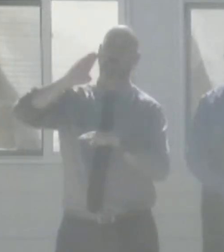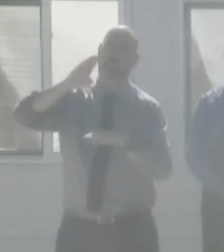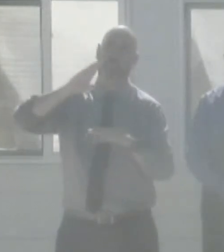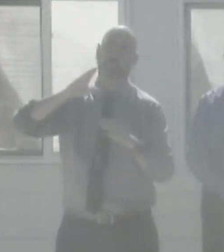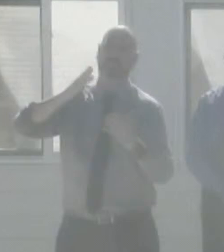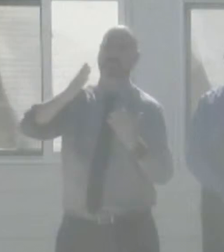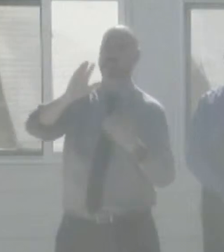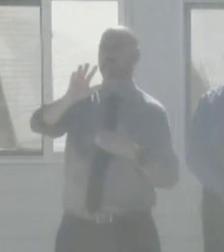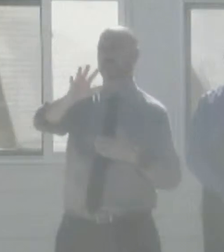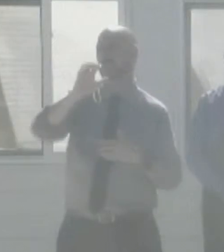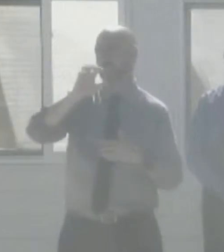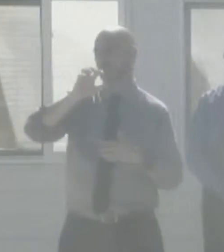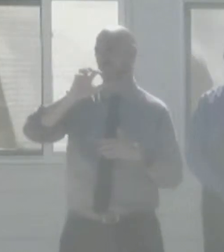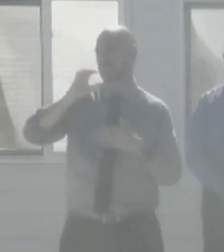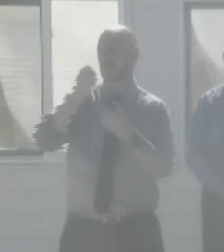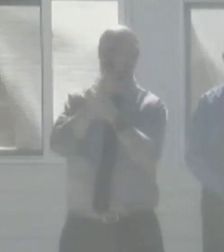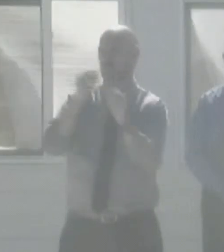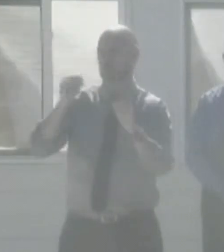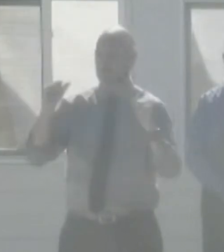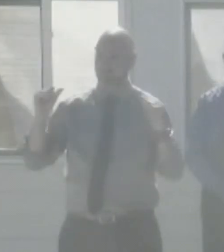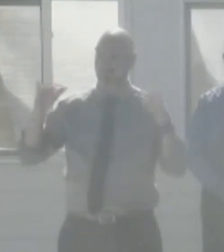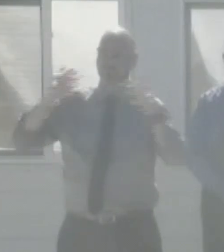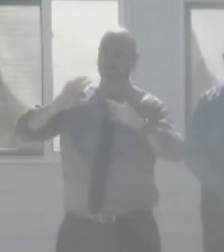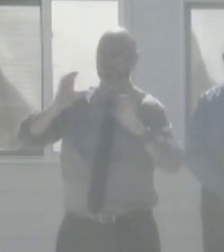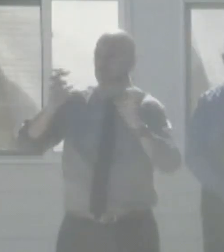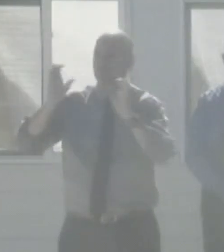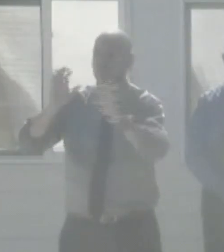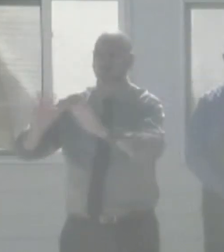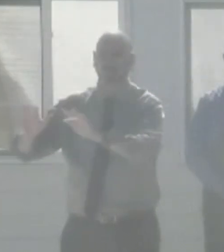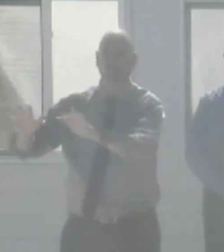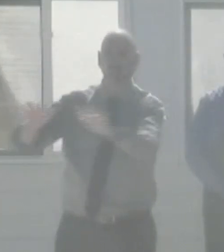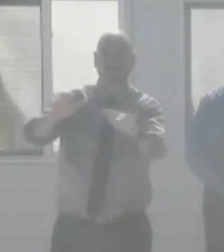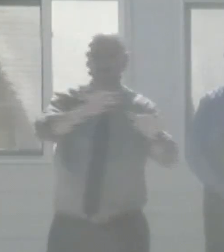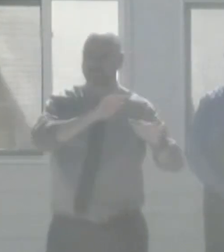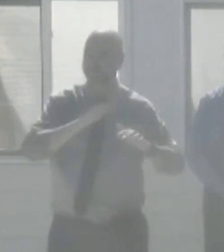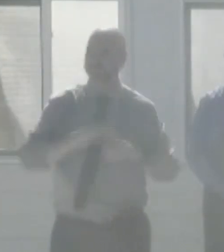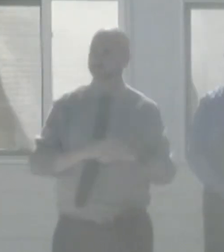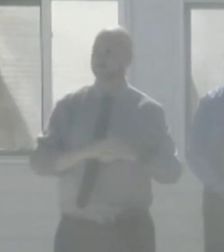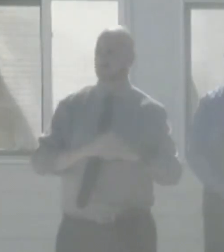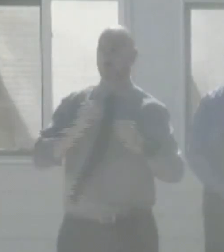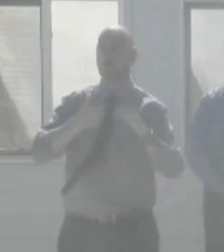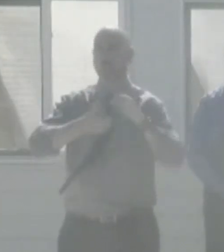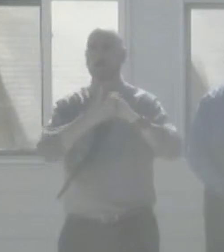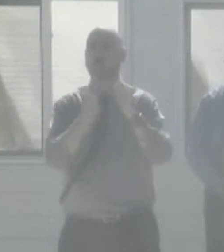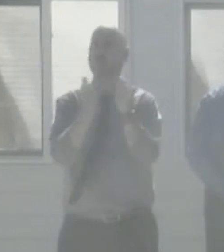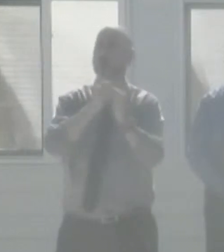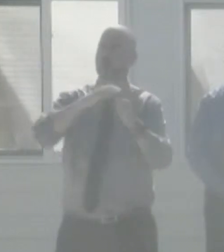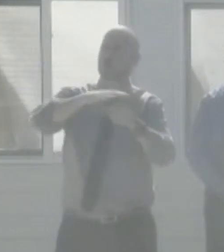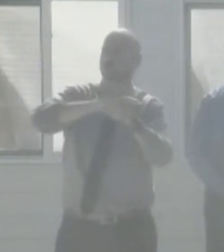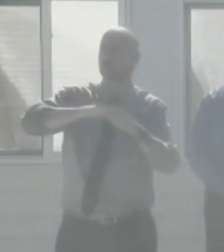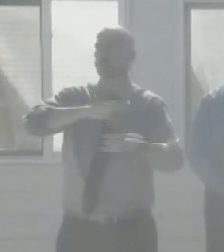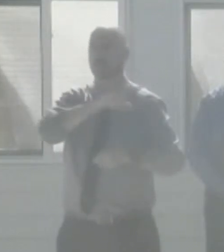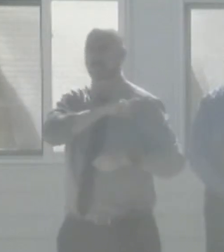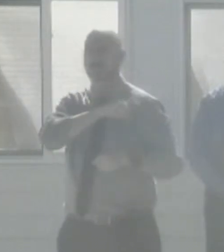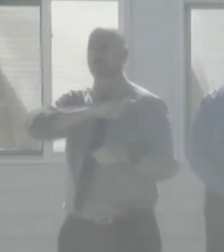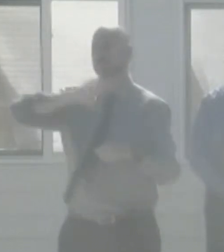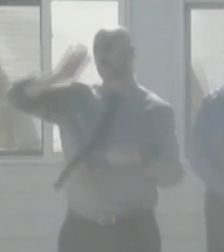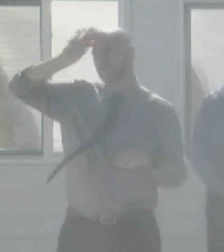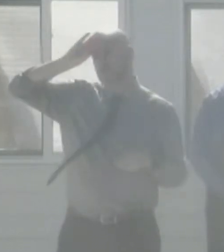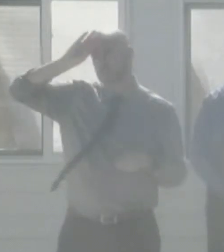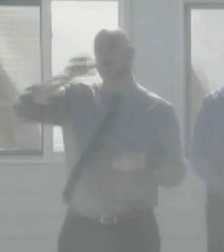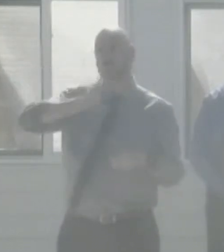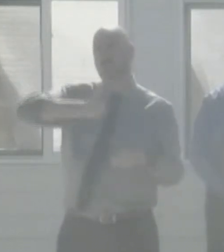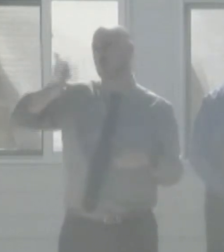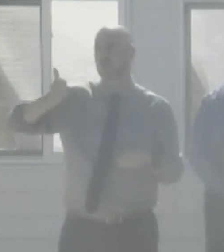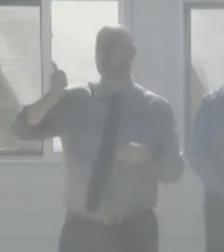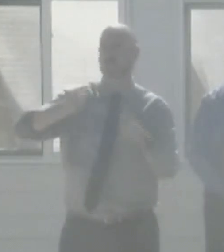counties. Some of that's in conjunction with the local law enforcement and fire and other first responders. I know a lot of the sheriffs are doing a